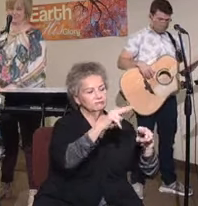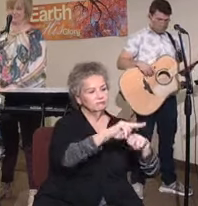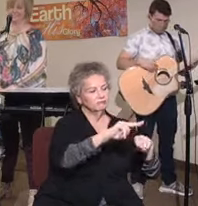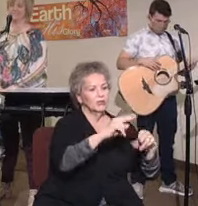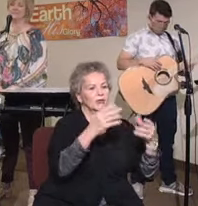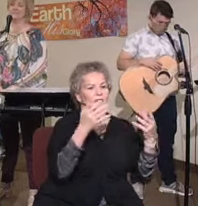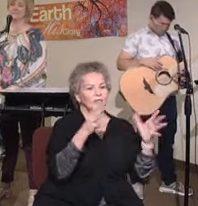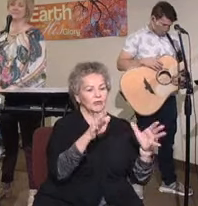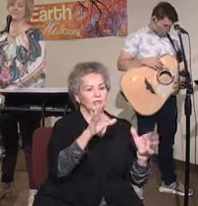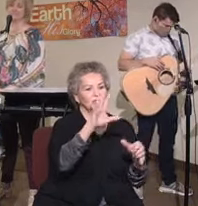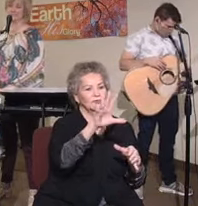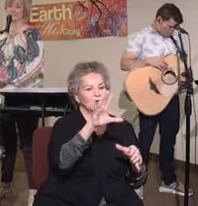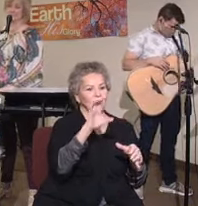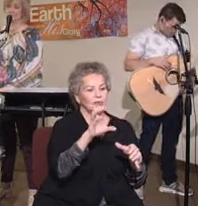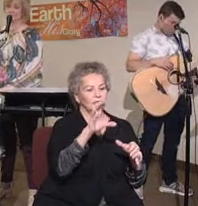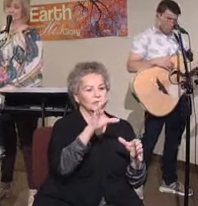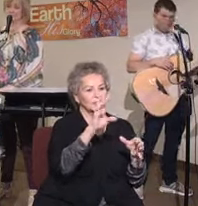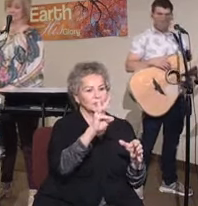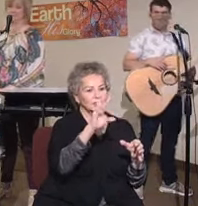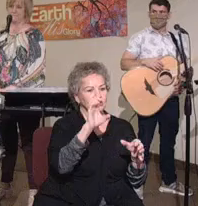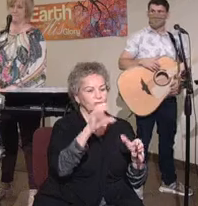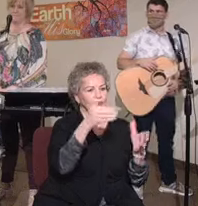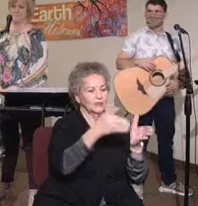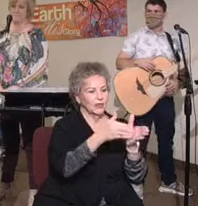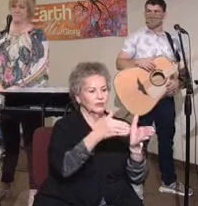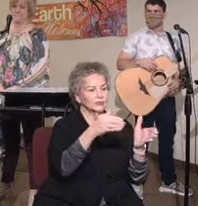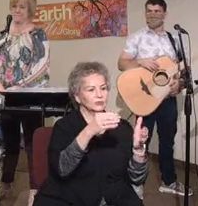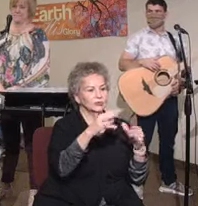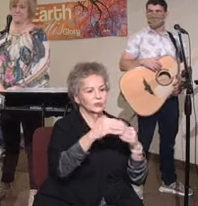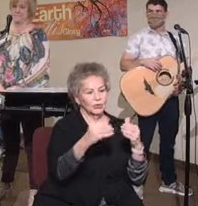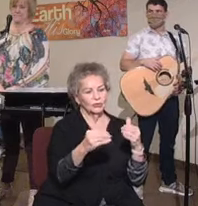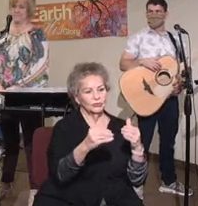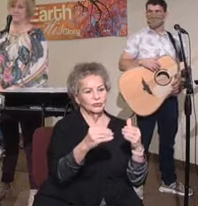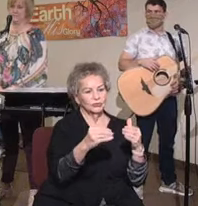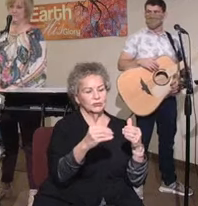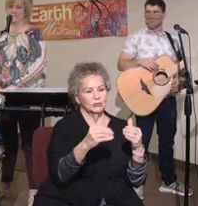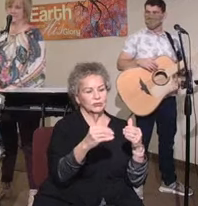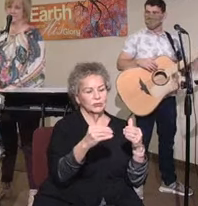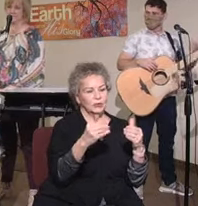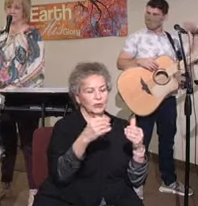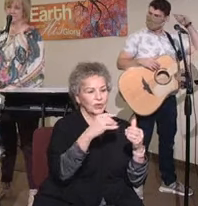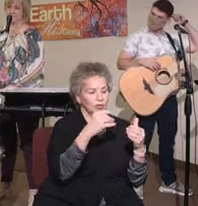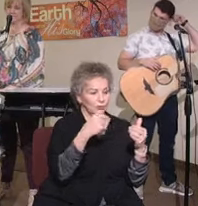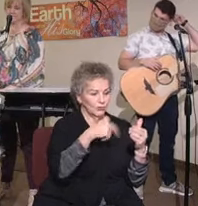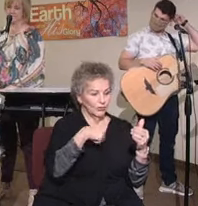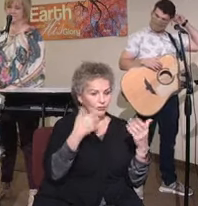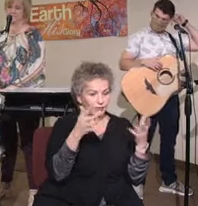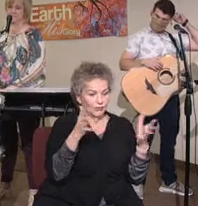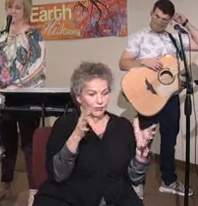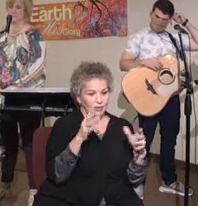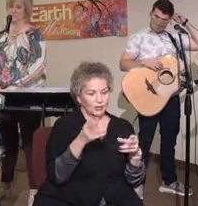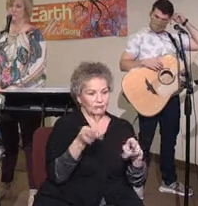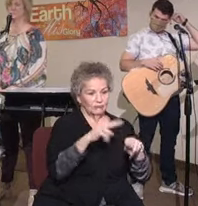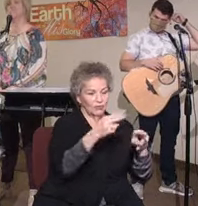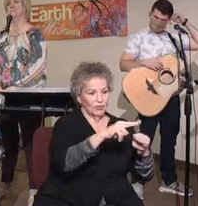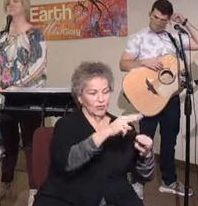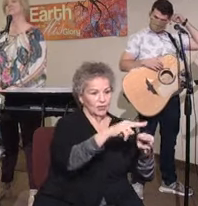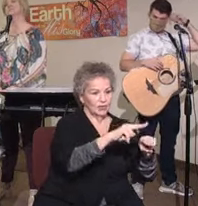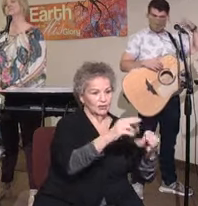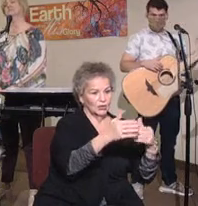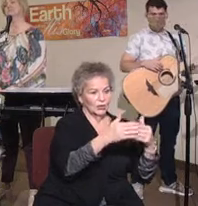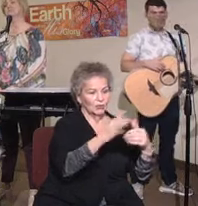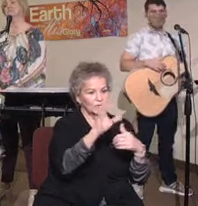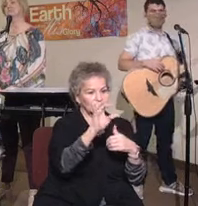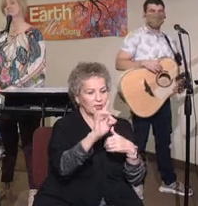$500,000, $600,000. In fact, a few weeks ago, we have already raised and spent almost